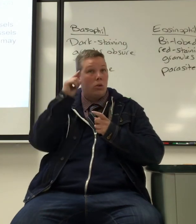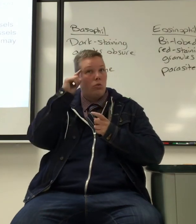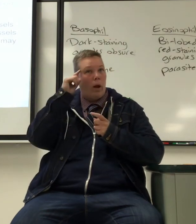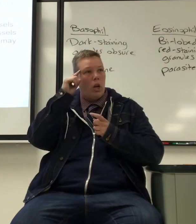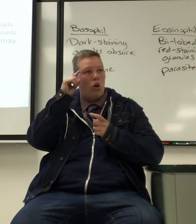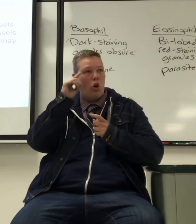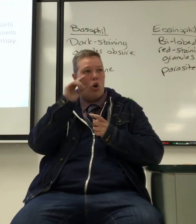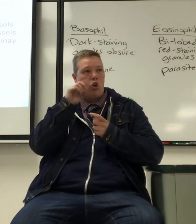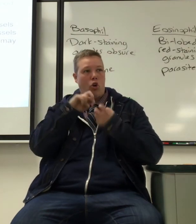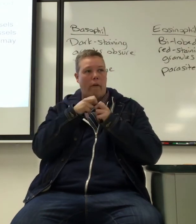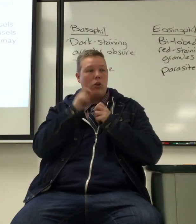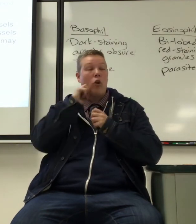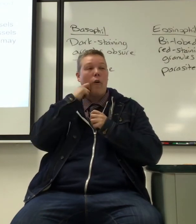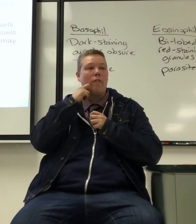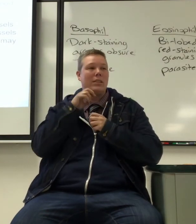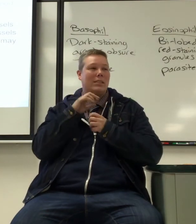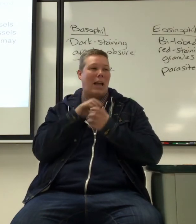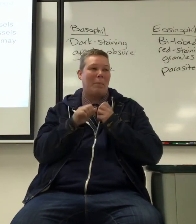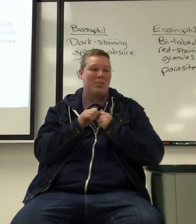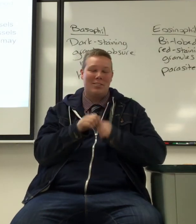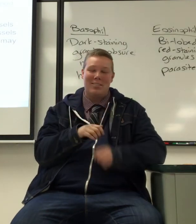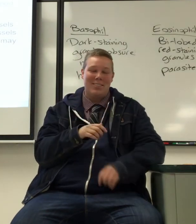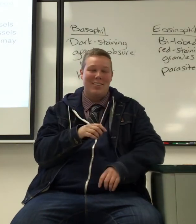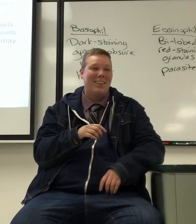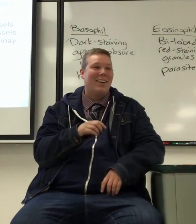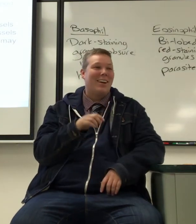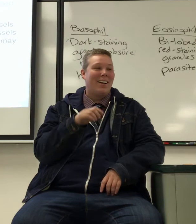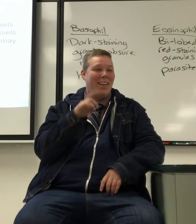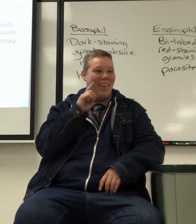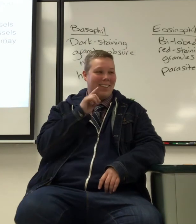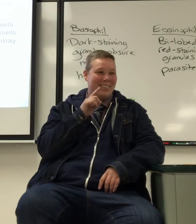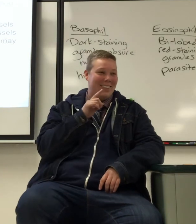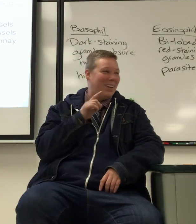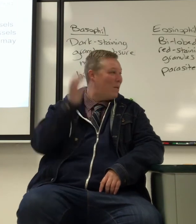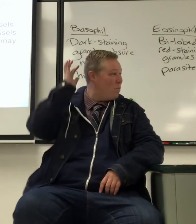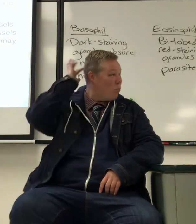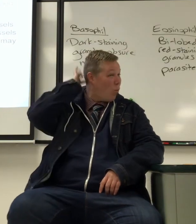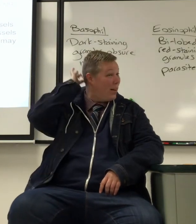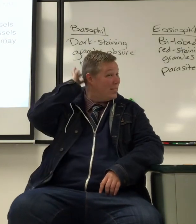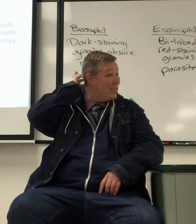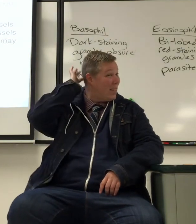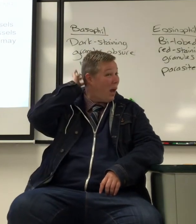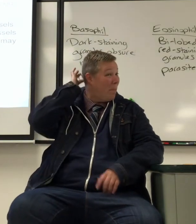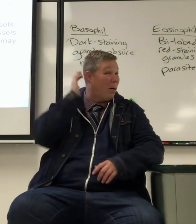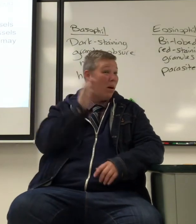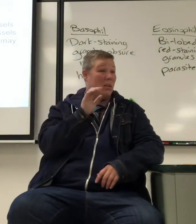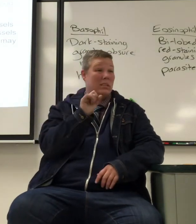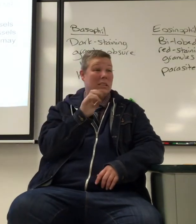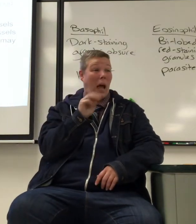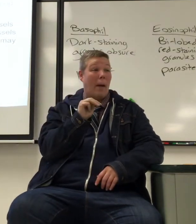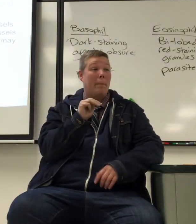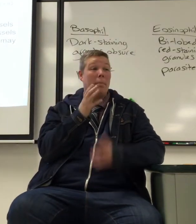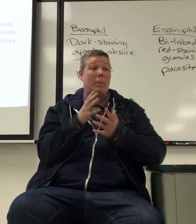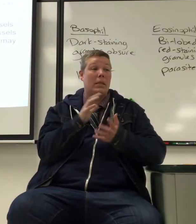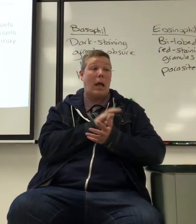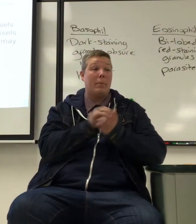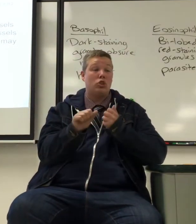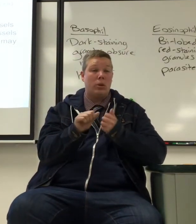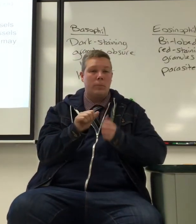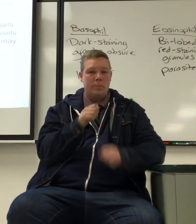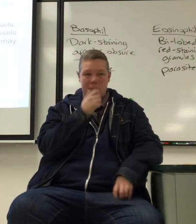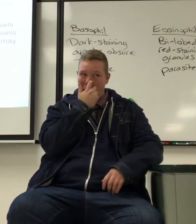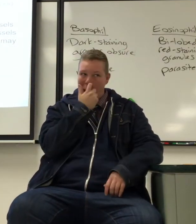brainstem damage. If there's brainstem damage, you got a problem because it's the sympathetics that come